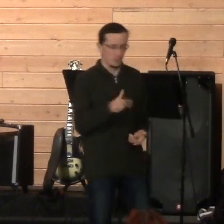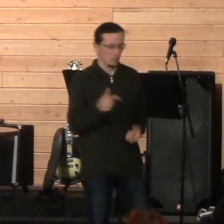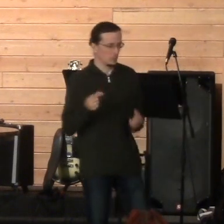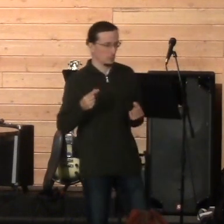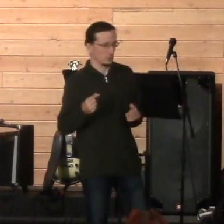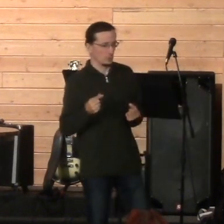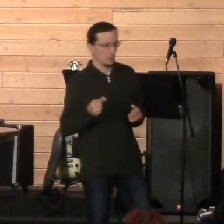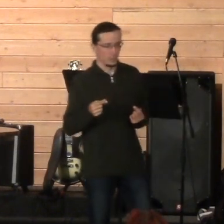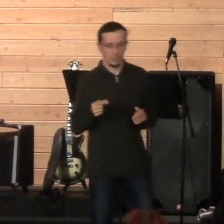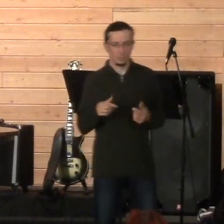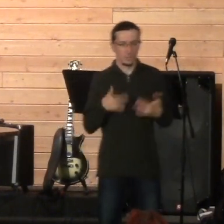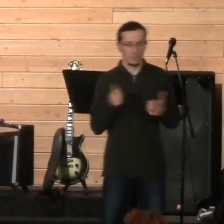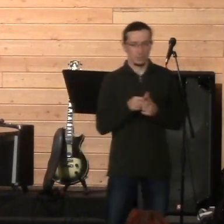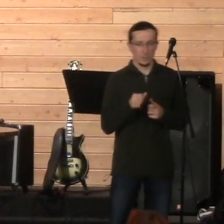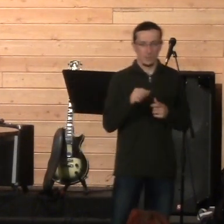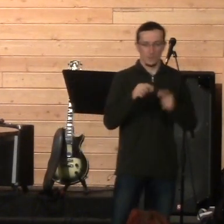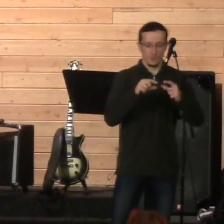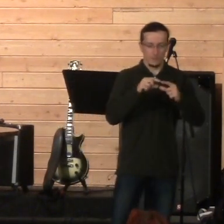man?